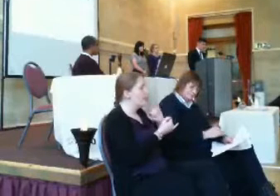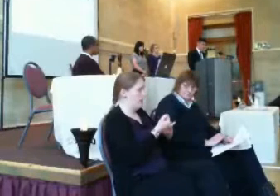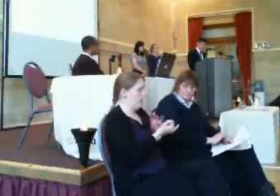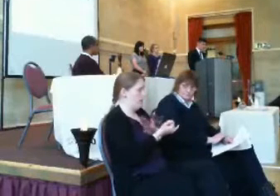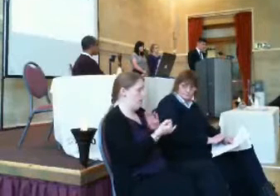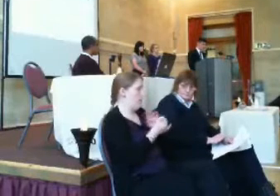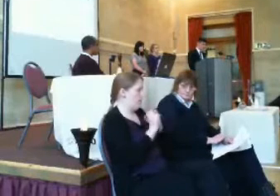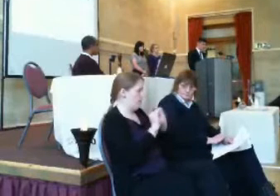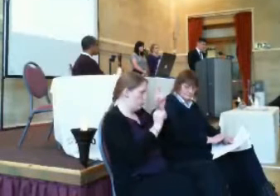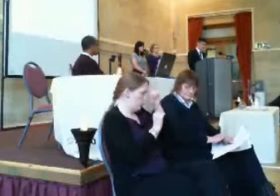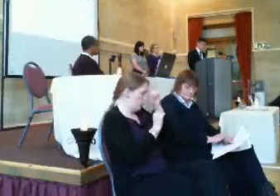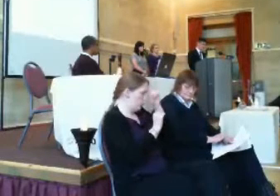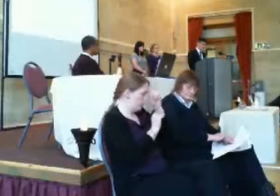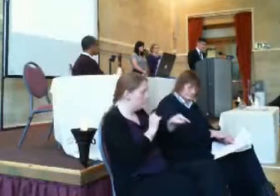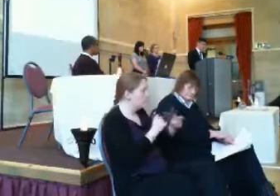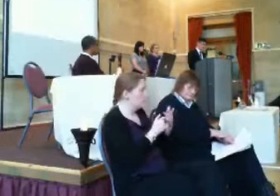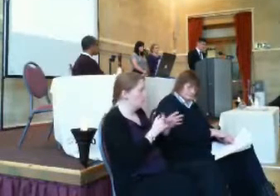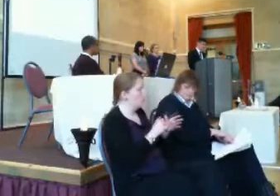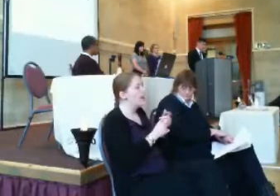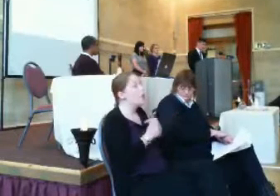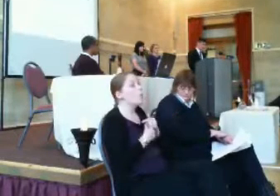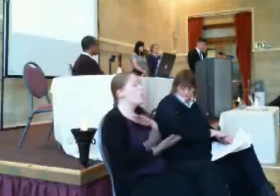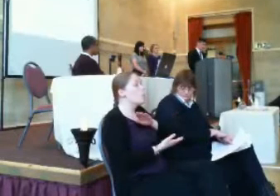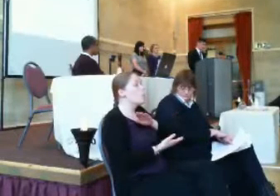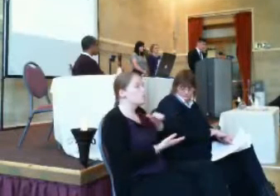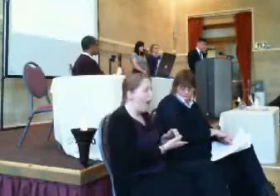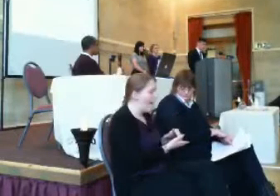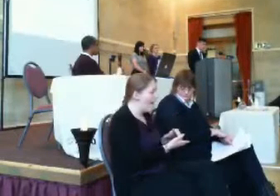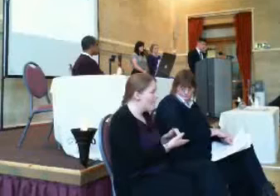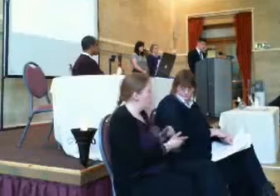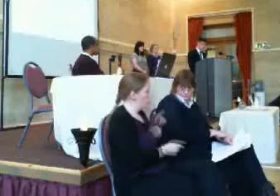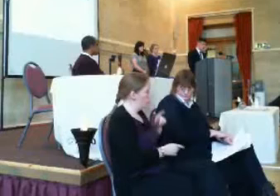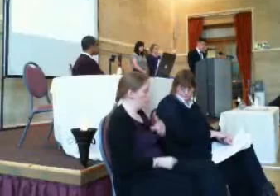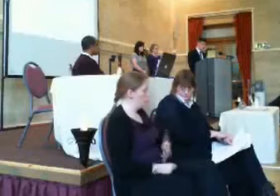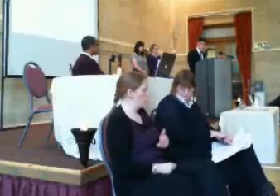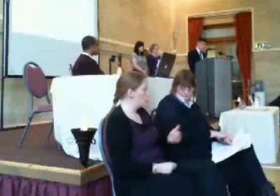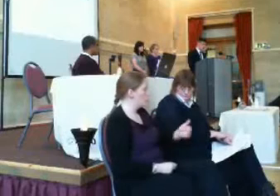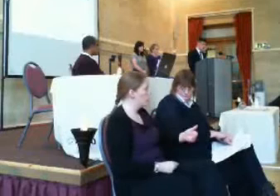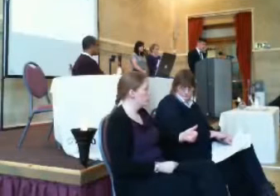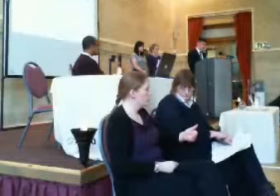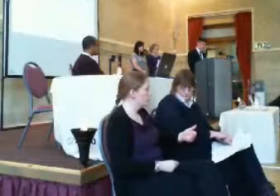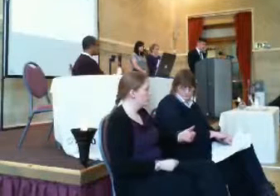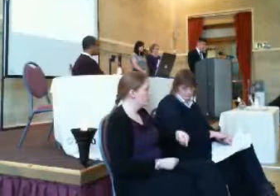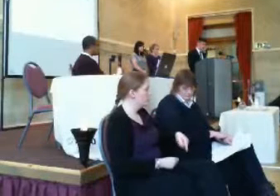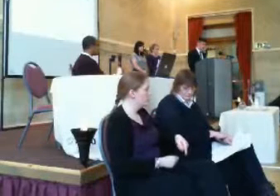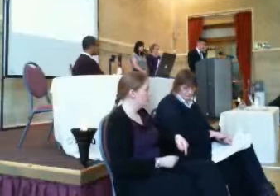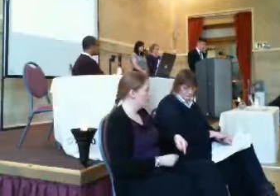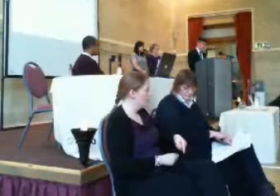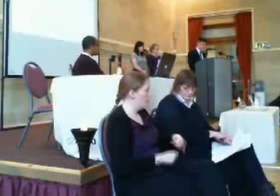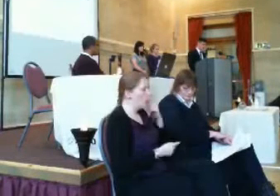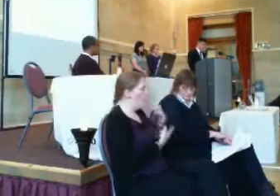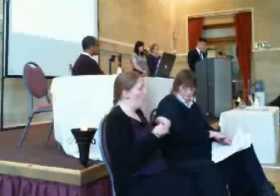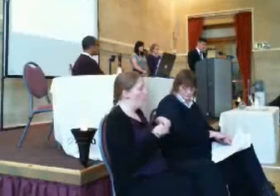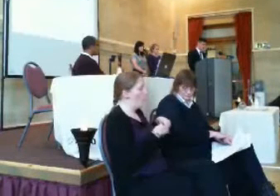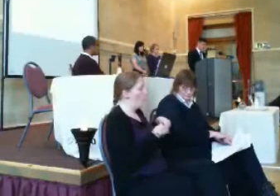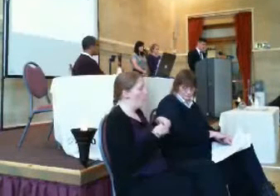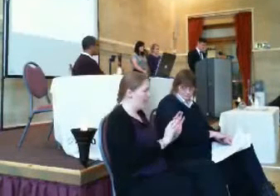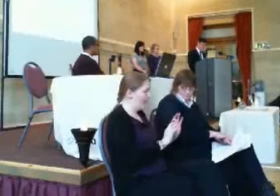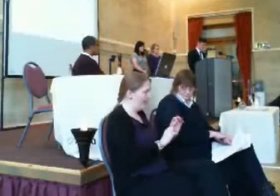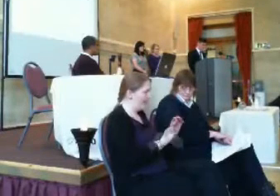shot several of the prisoners after we arrived at the camp when they thought no one was looking, are now gathering up all the bodies and cutting them away for